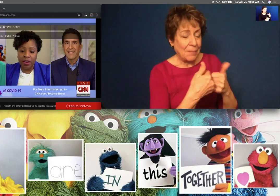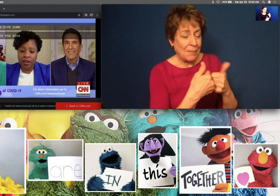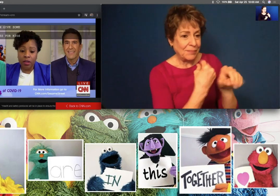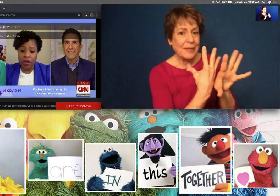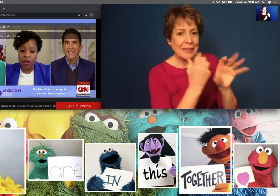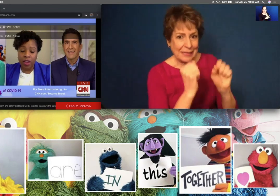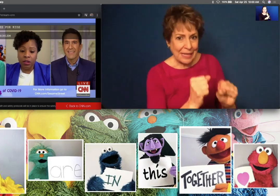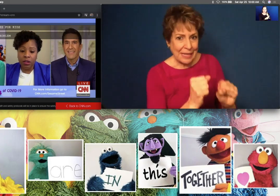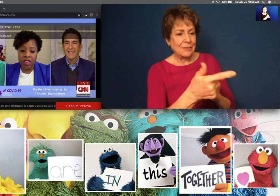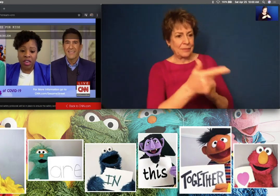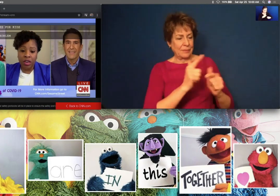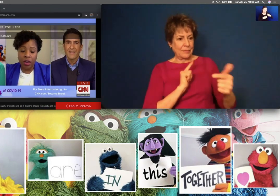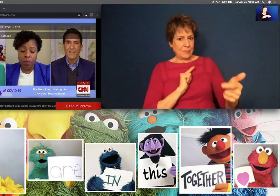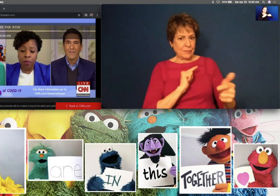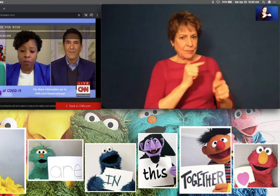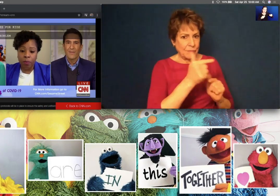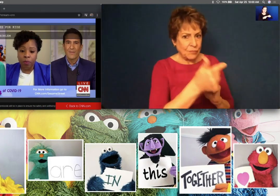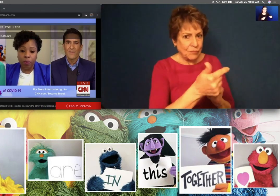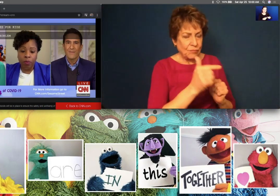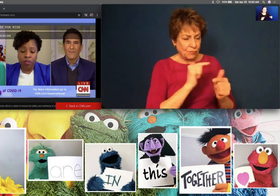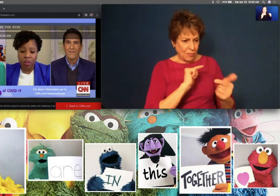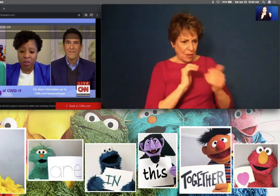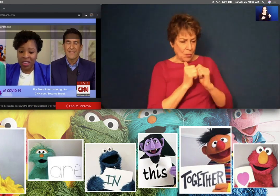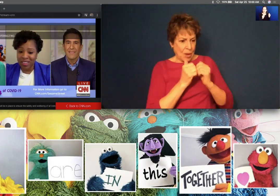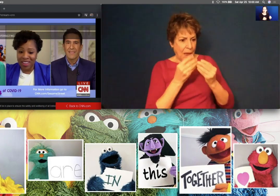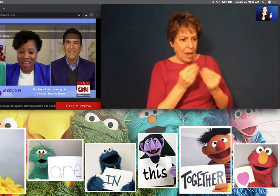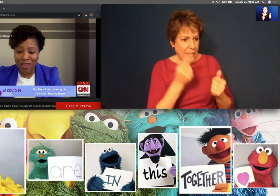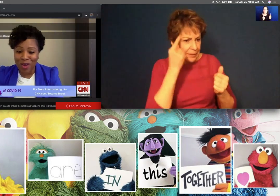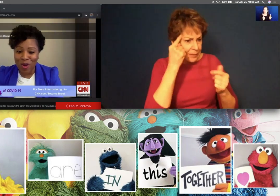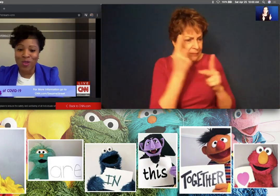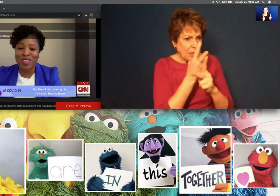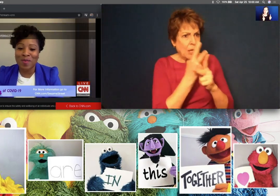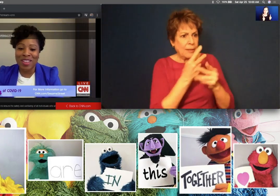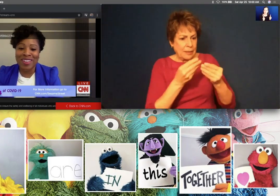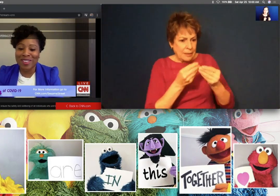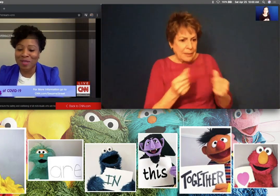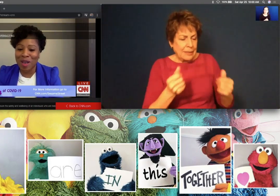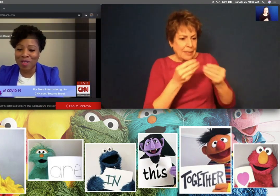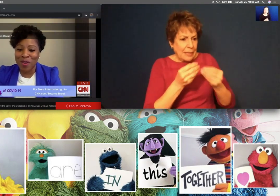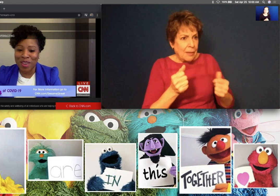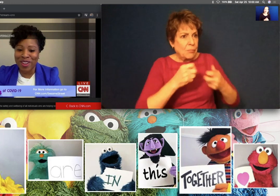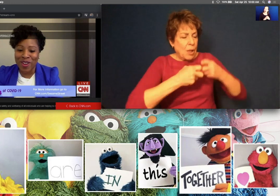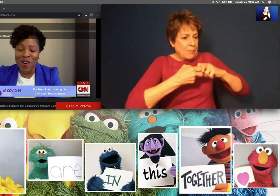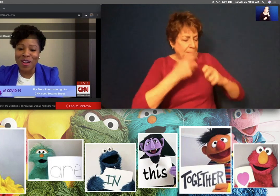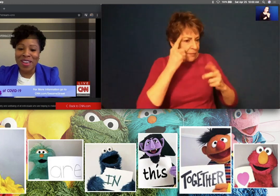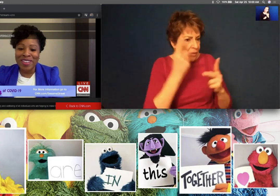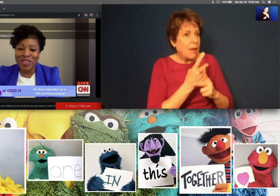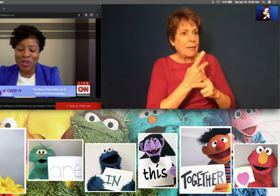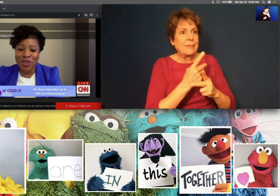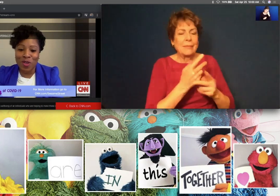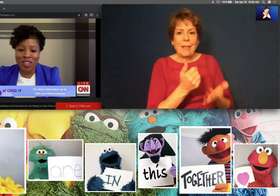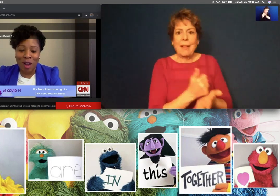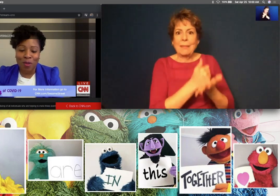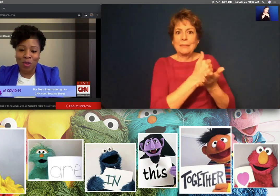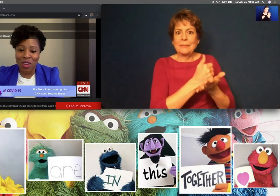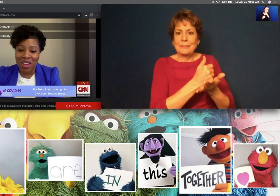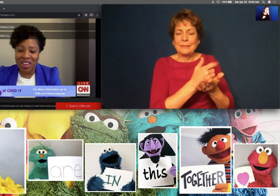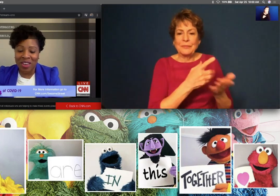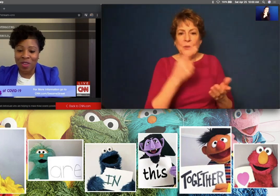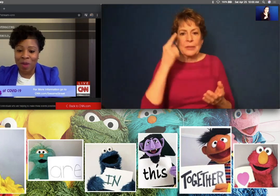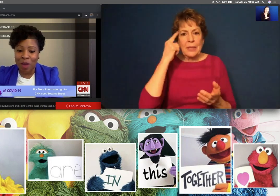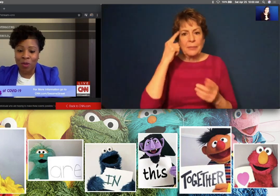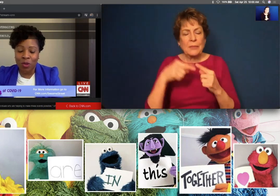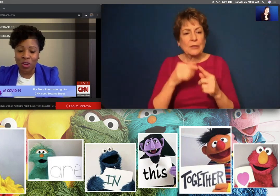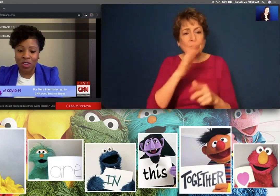solve. I also think that leveraging siblings in the household, siblings sometimes don't